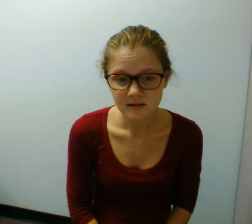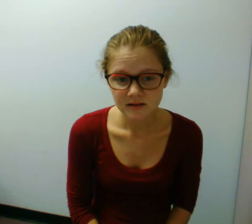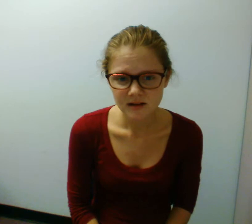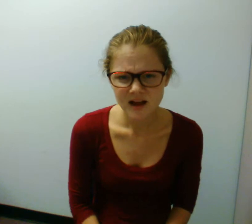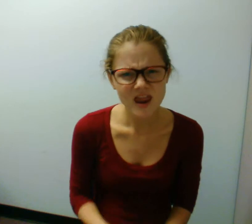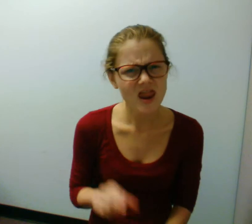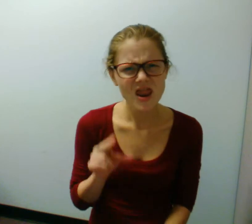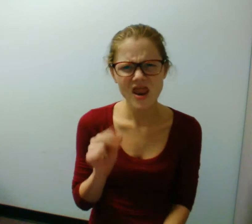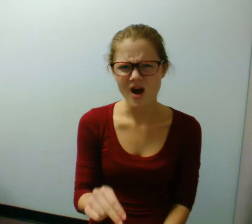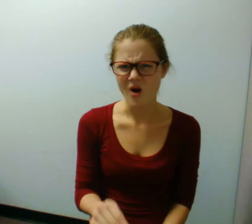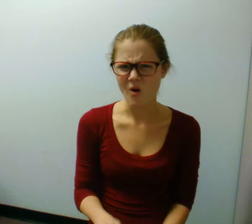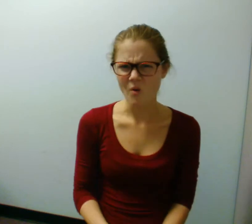No.